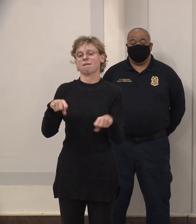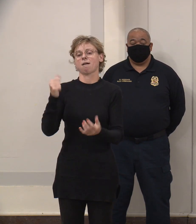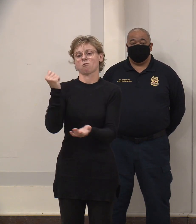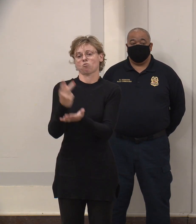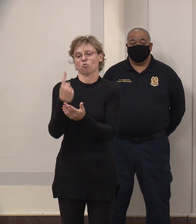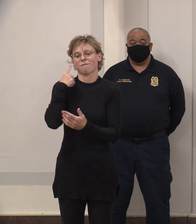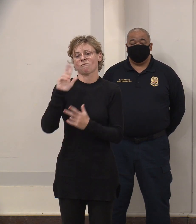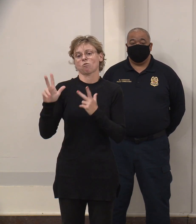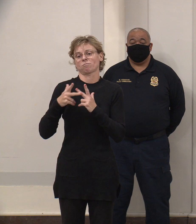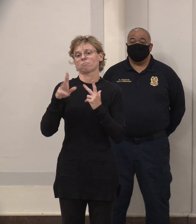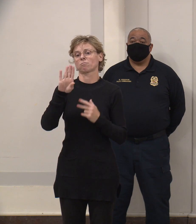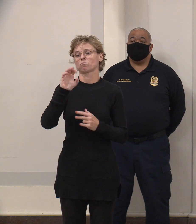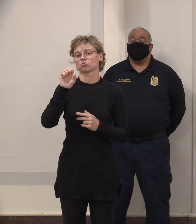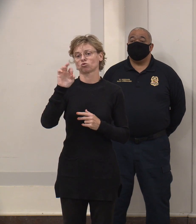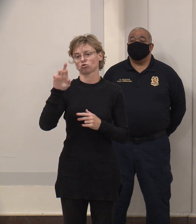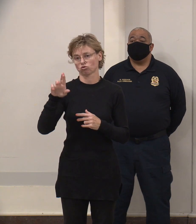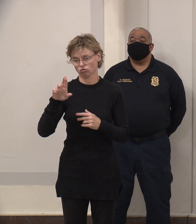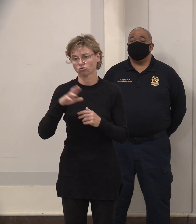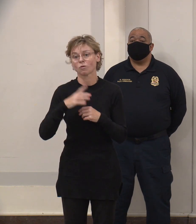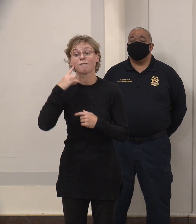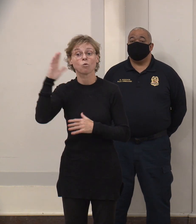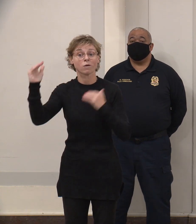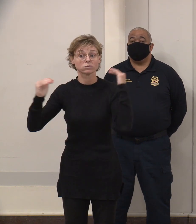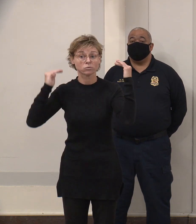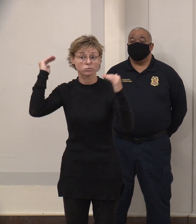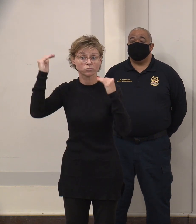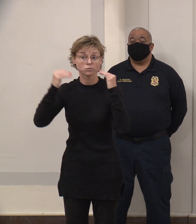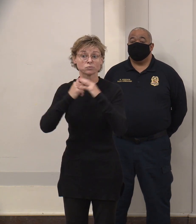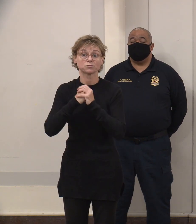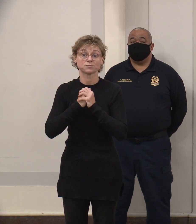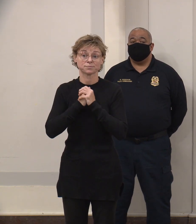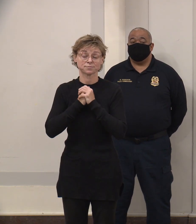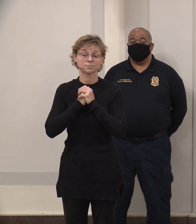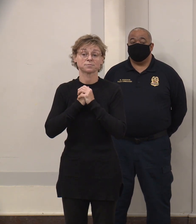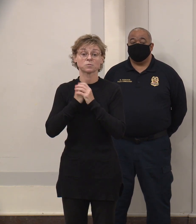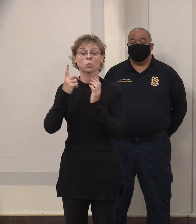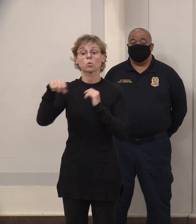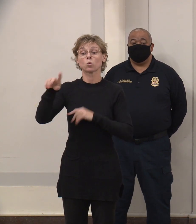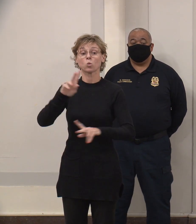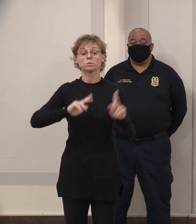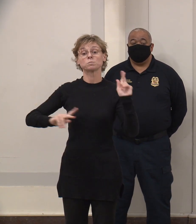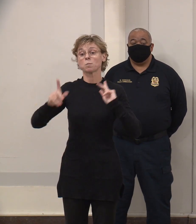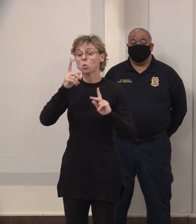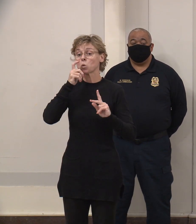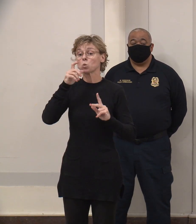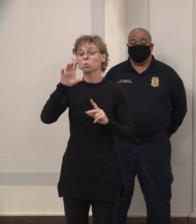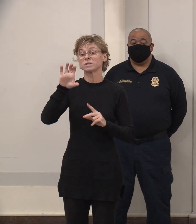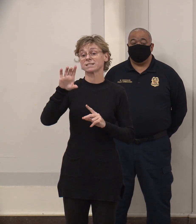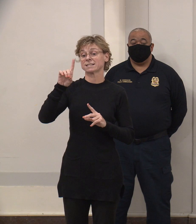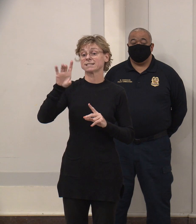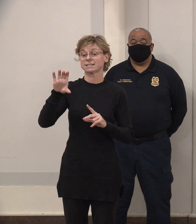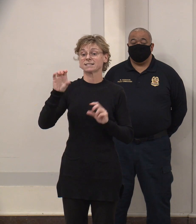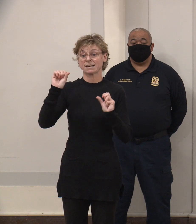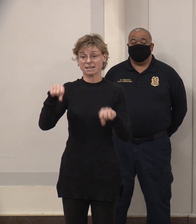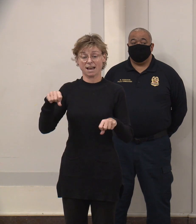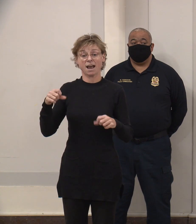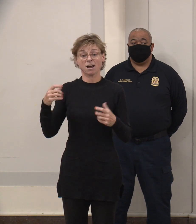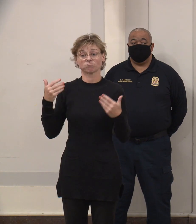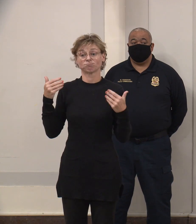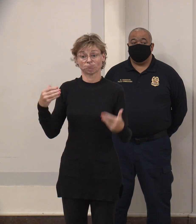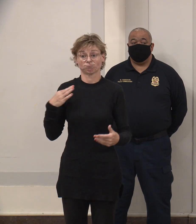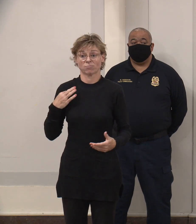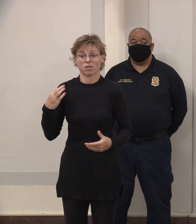and approved to provide adult booster doses for the populations deemed eligible by the CDC. In